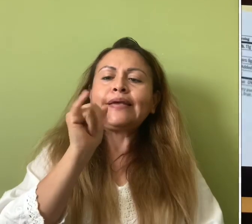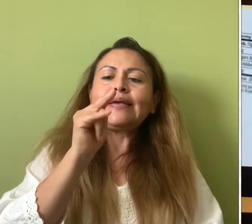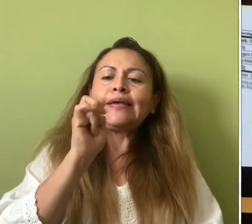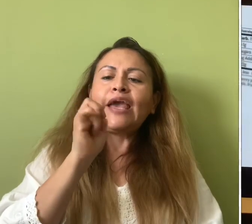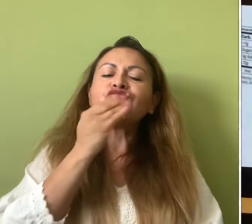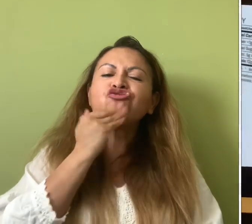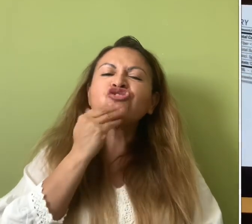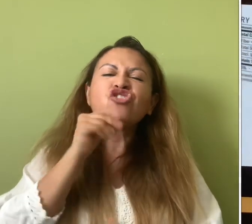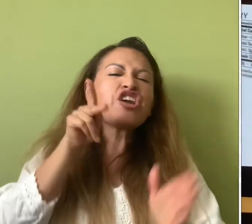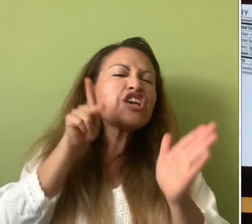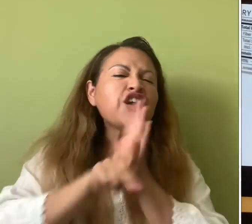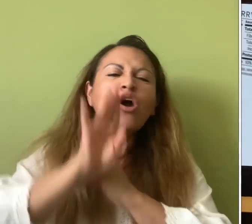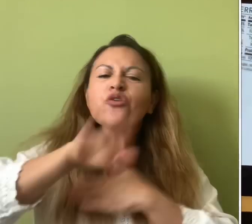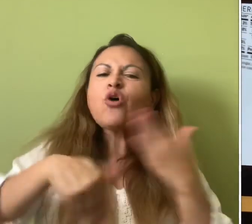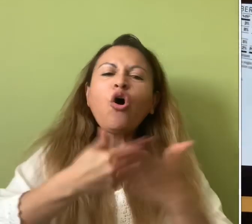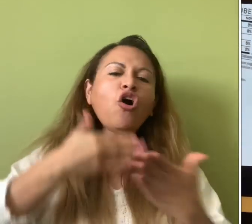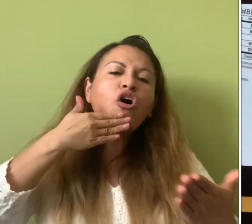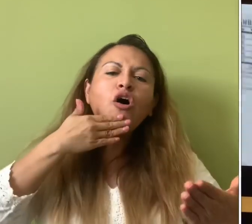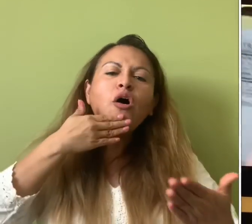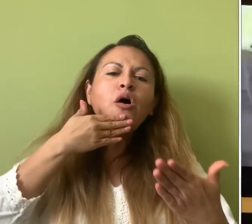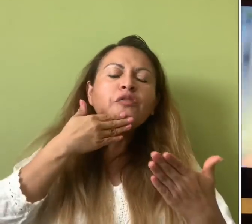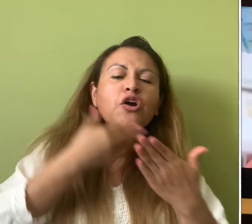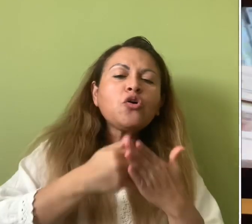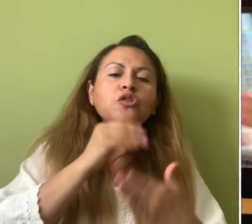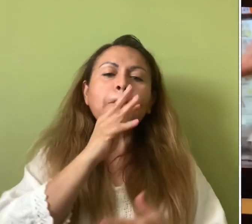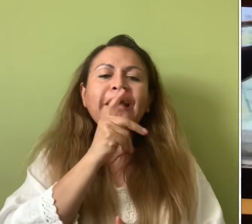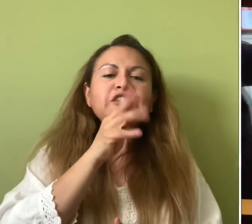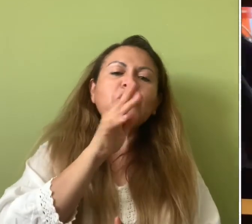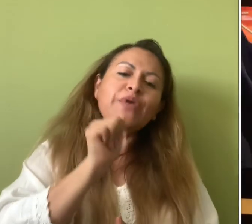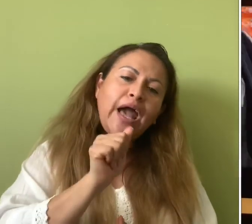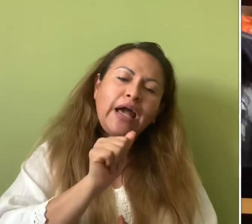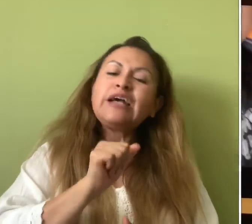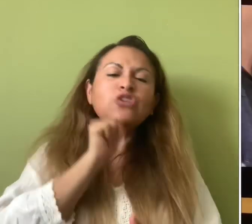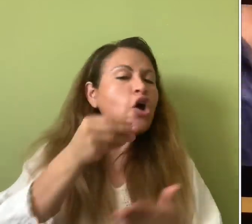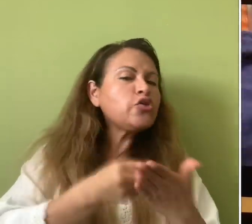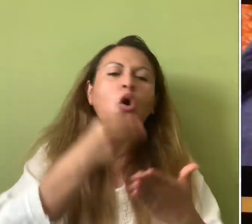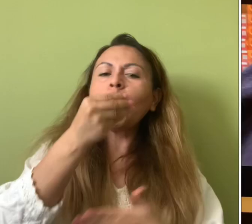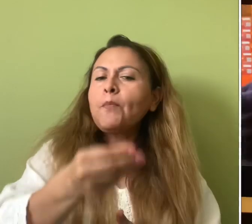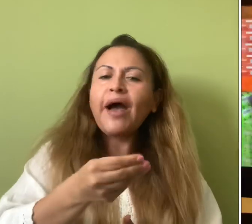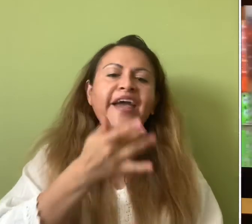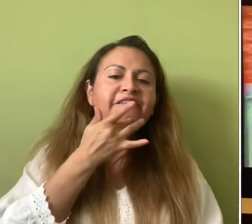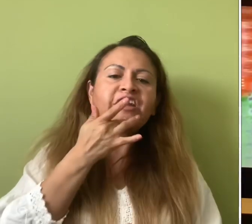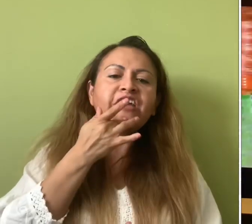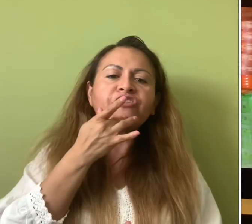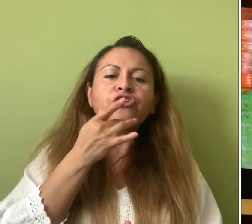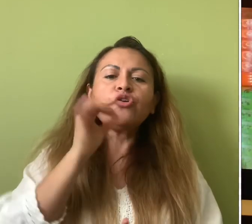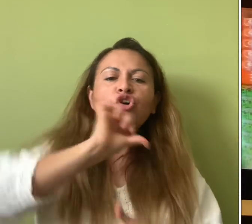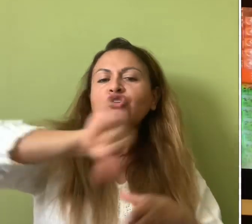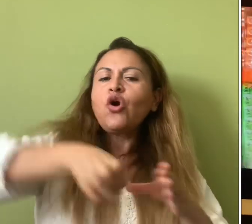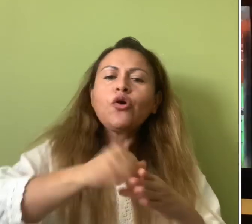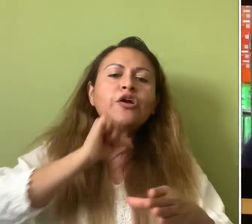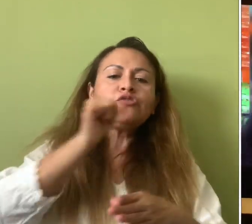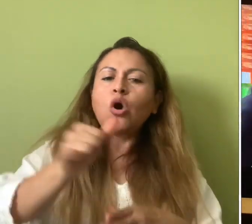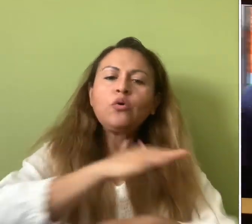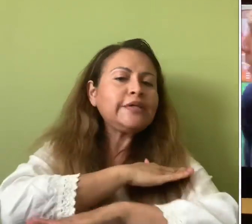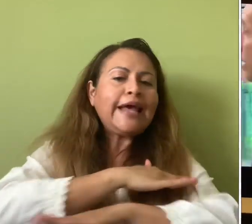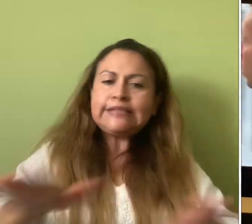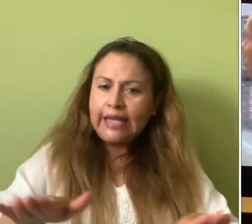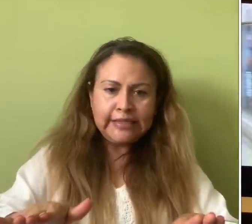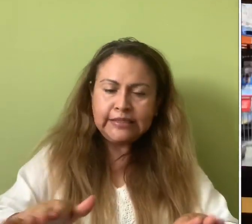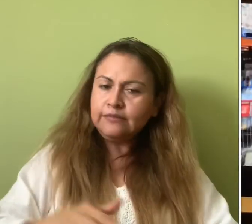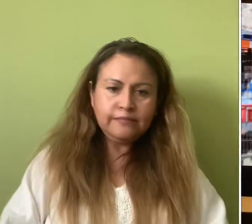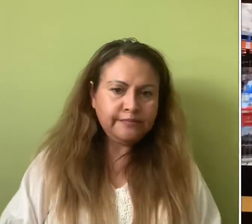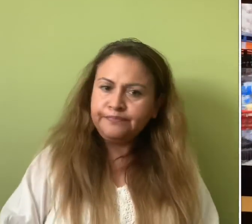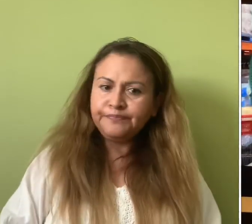it kills all the bacteria. So never get flavored yogurt. So that's it from here. And just while I'm here, let's run down here. Should I stay away from